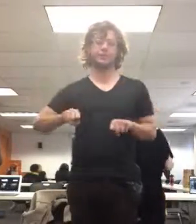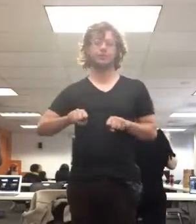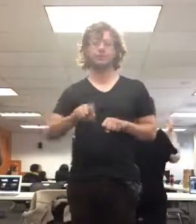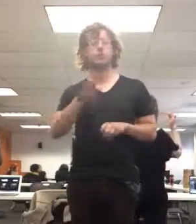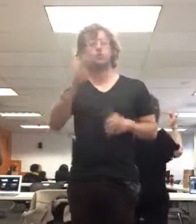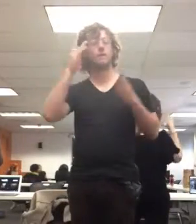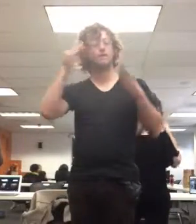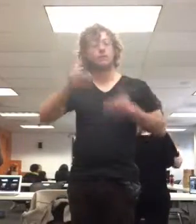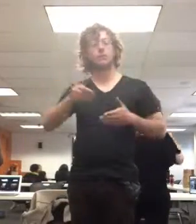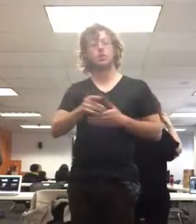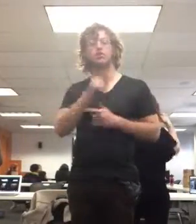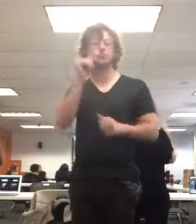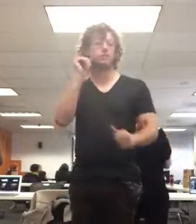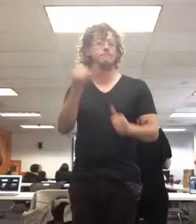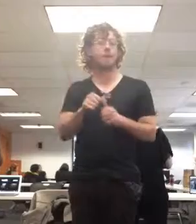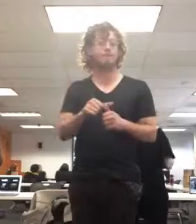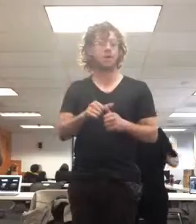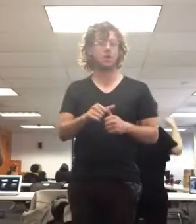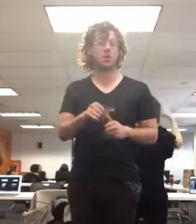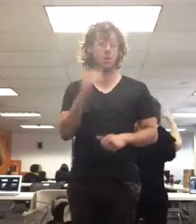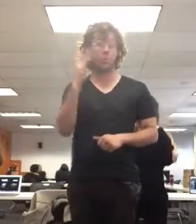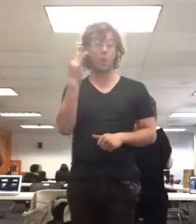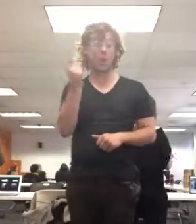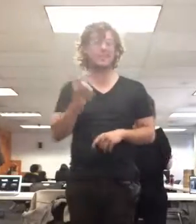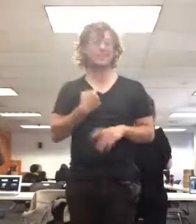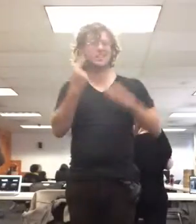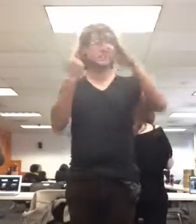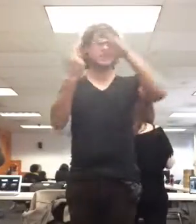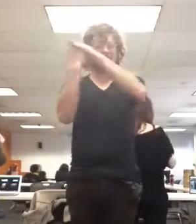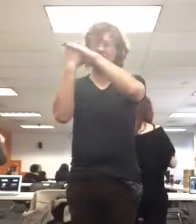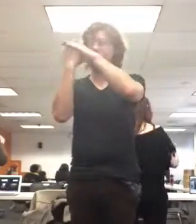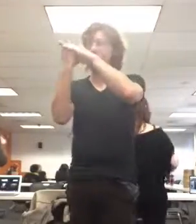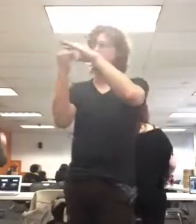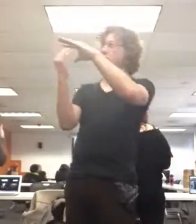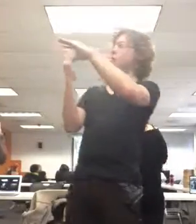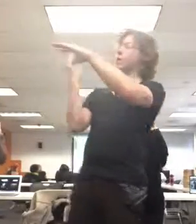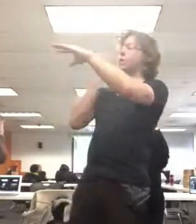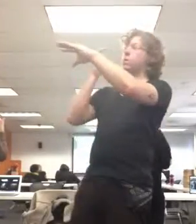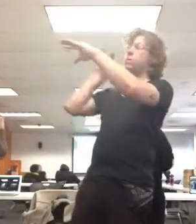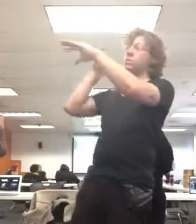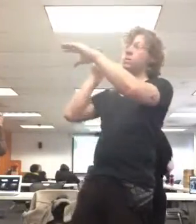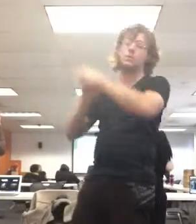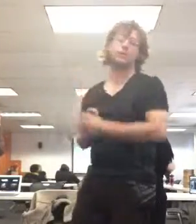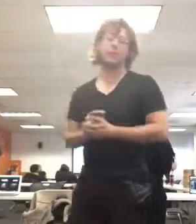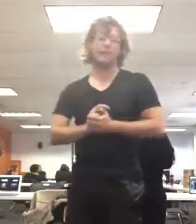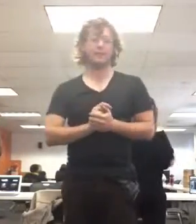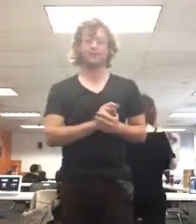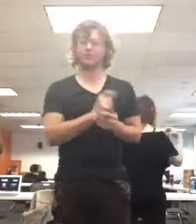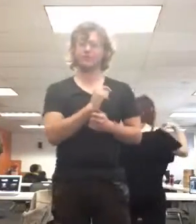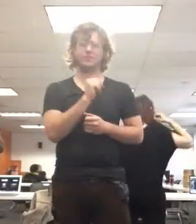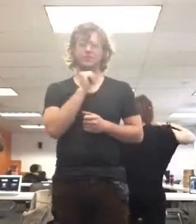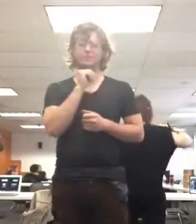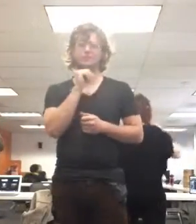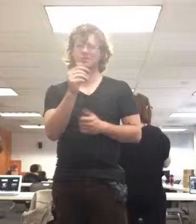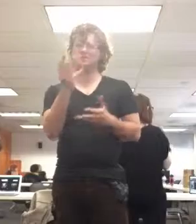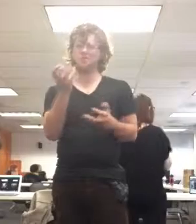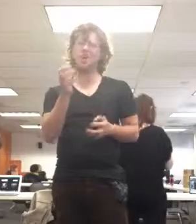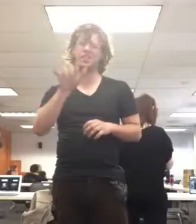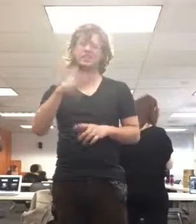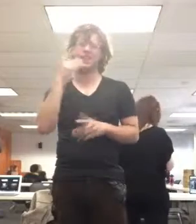You remember it because it's stuck out like a sore thumb to you. You don't want to do that to the speaker. You want the audience to keep going and